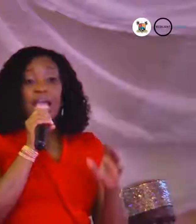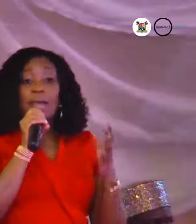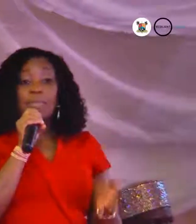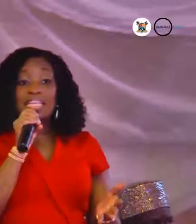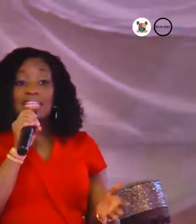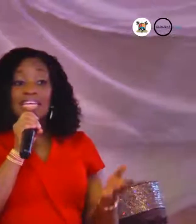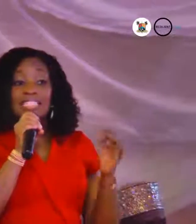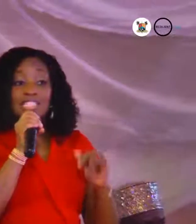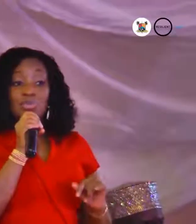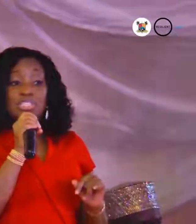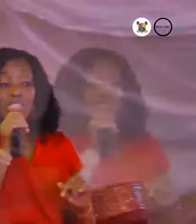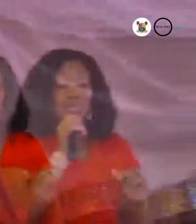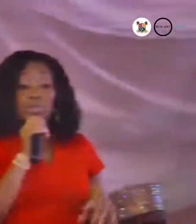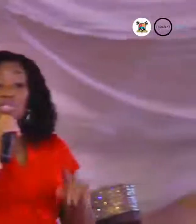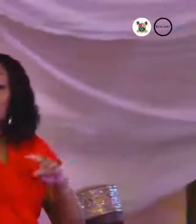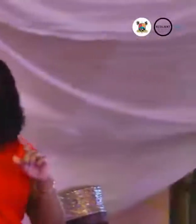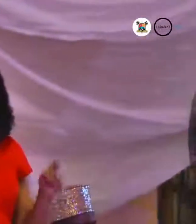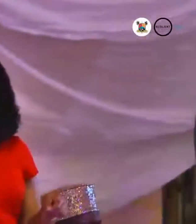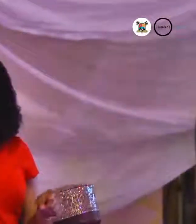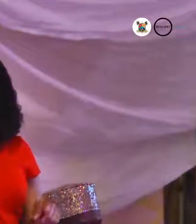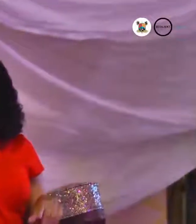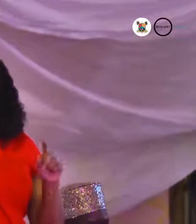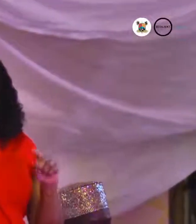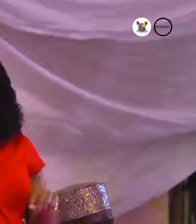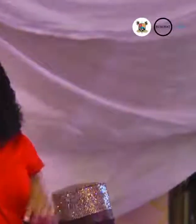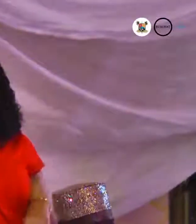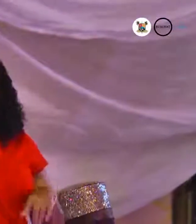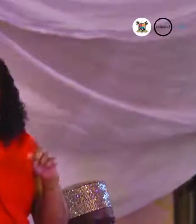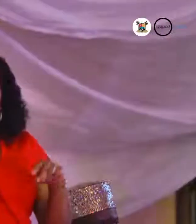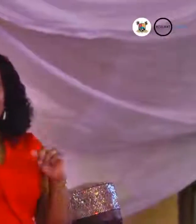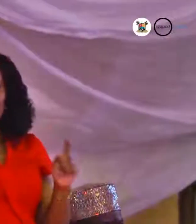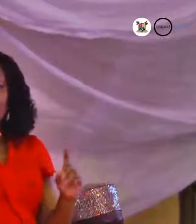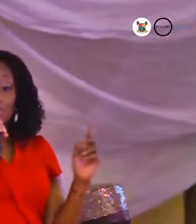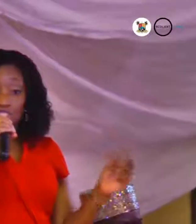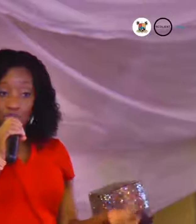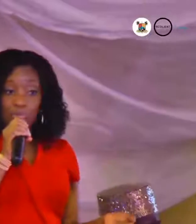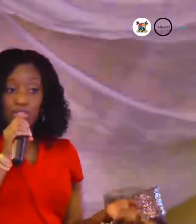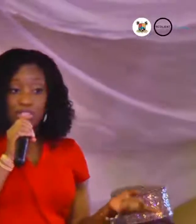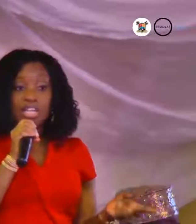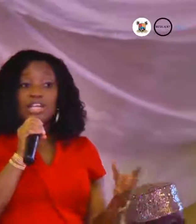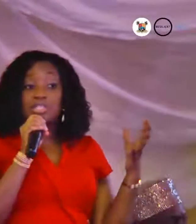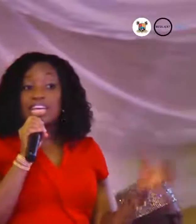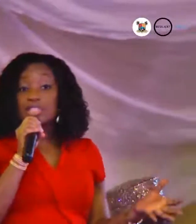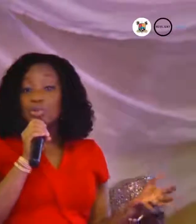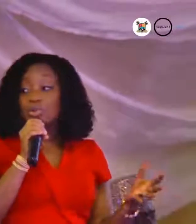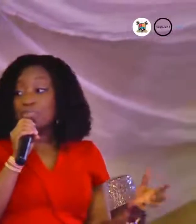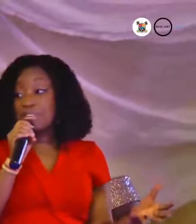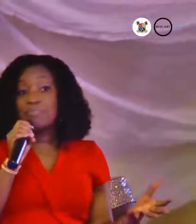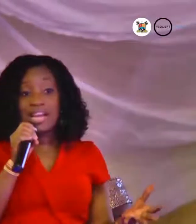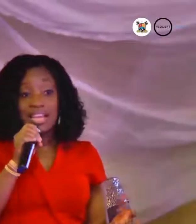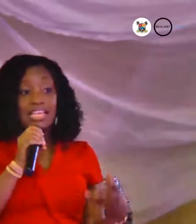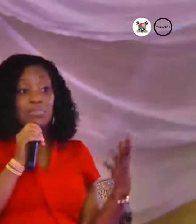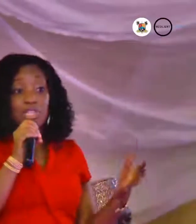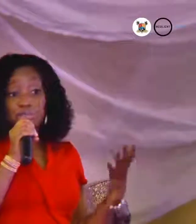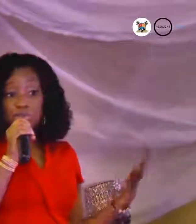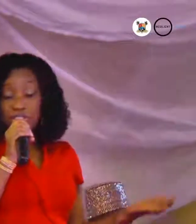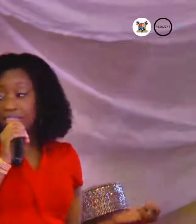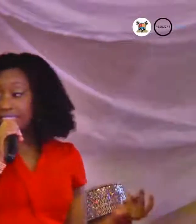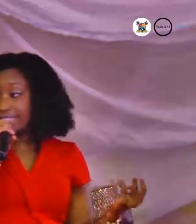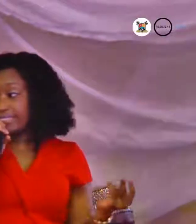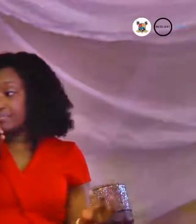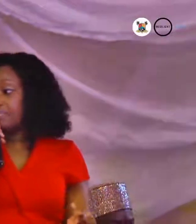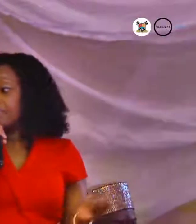infrastructure, meaning that it is what is supposed to kick in where there's a service disruption. So that is what we mean by it must